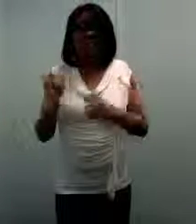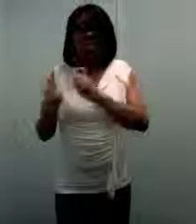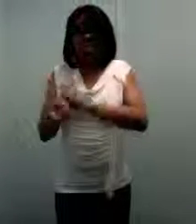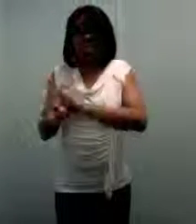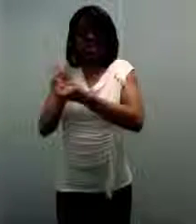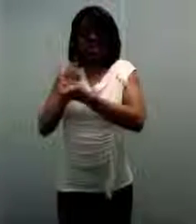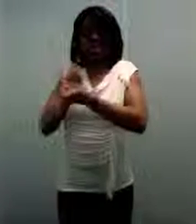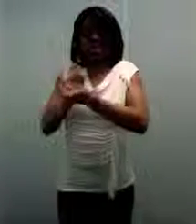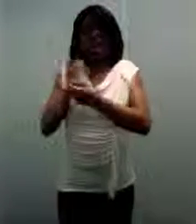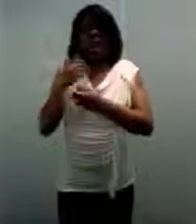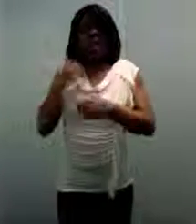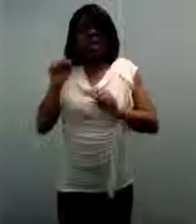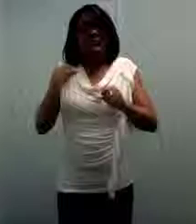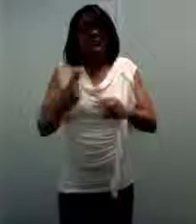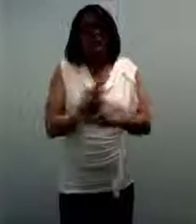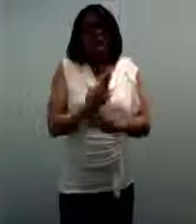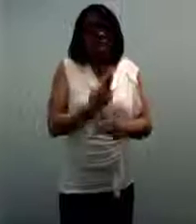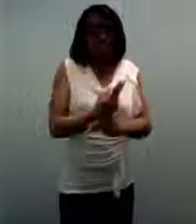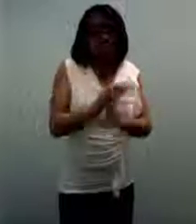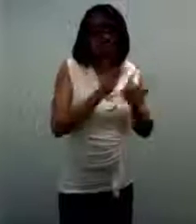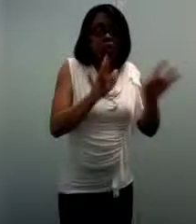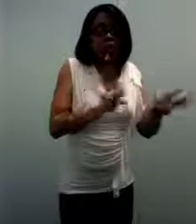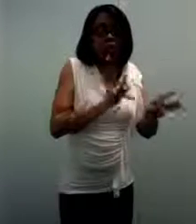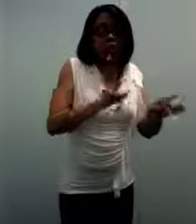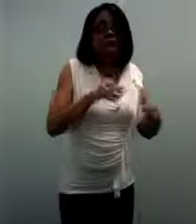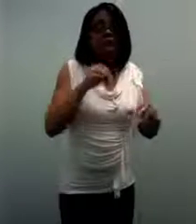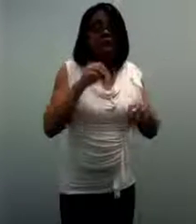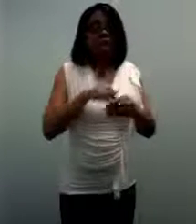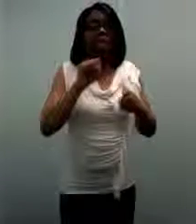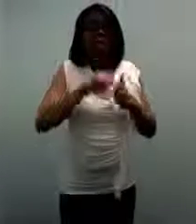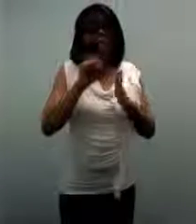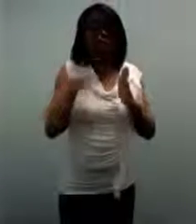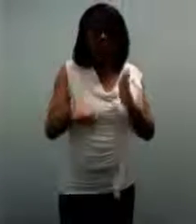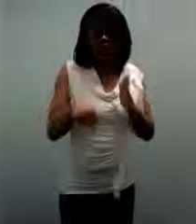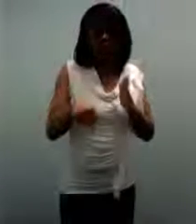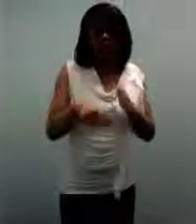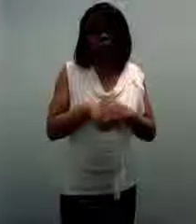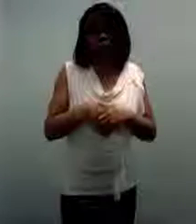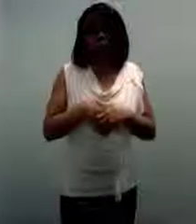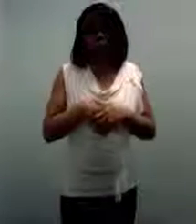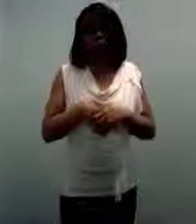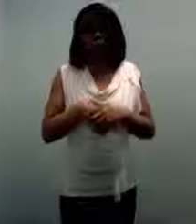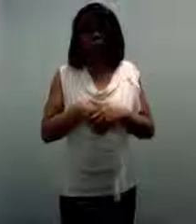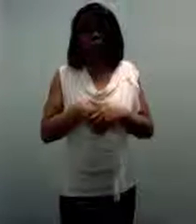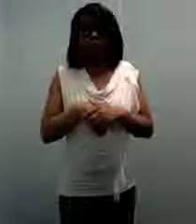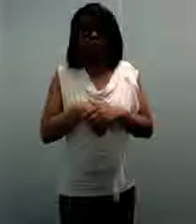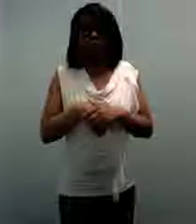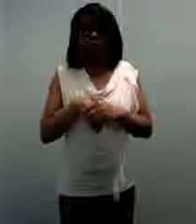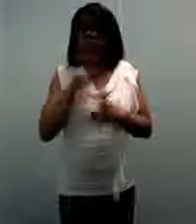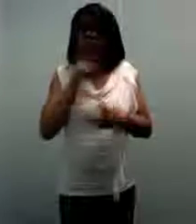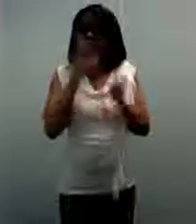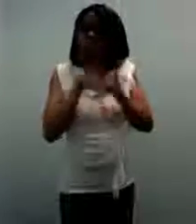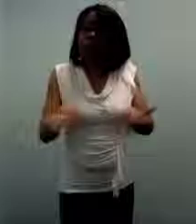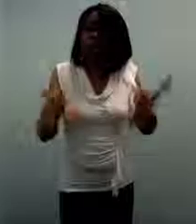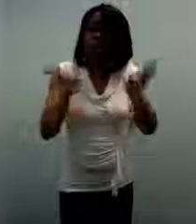use computers during the semesters. And one of the reasons it's so important, so it's very important to get computers in